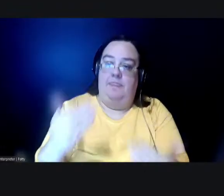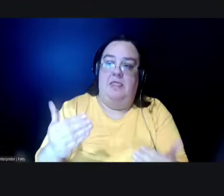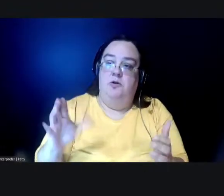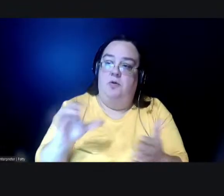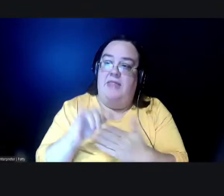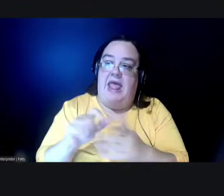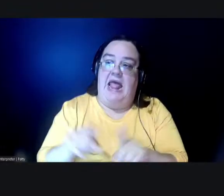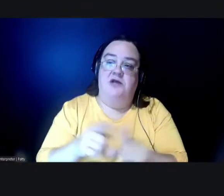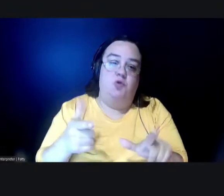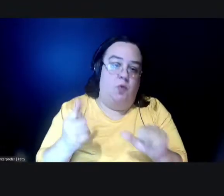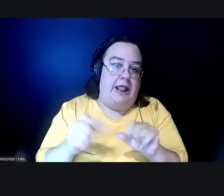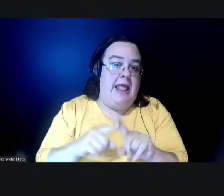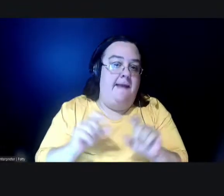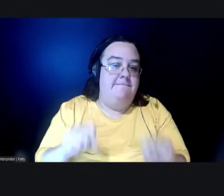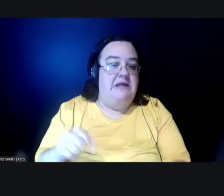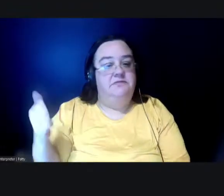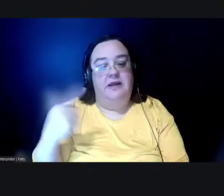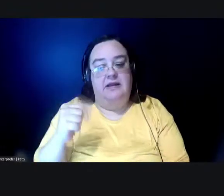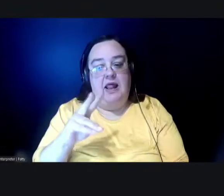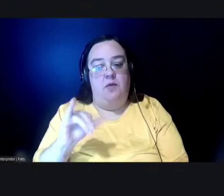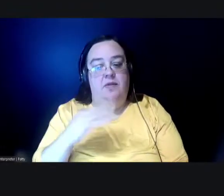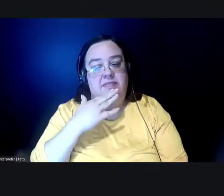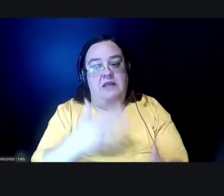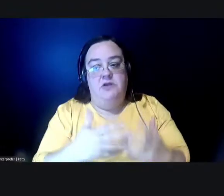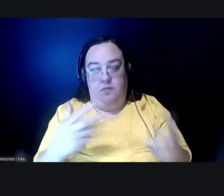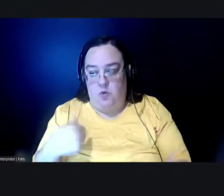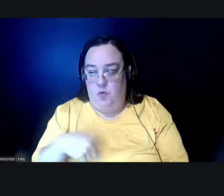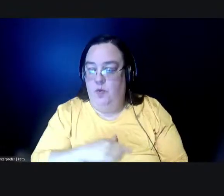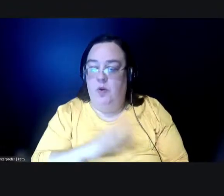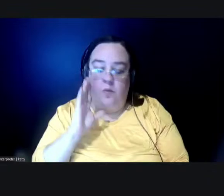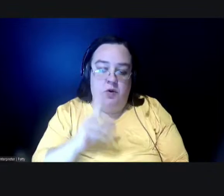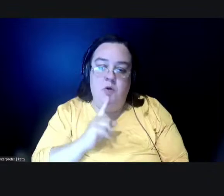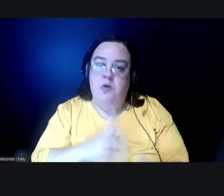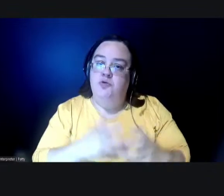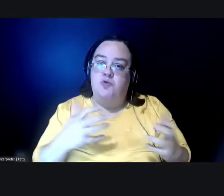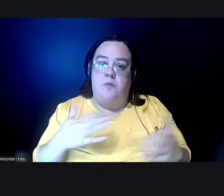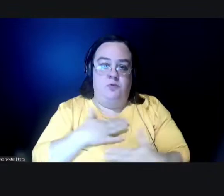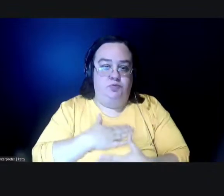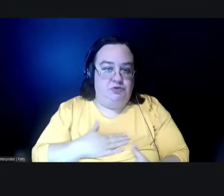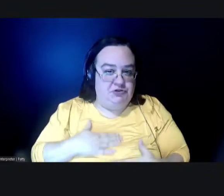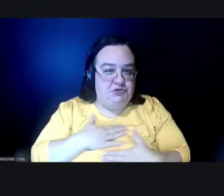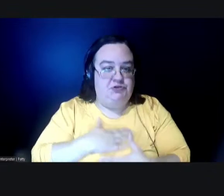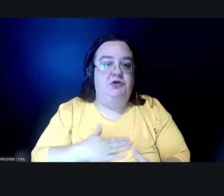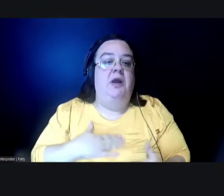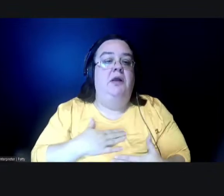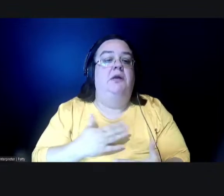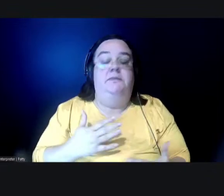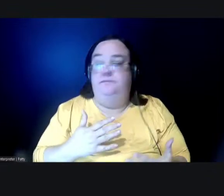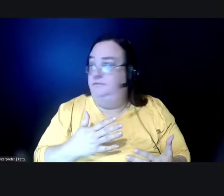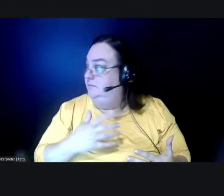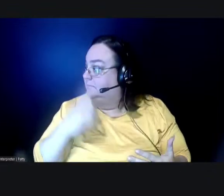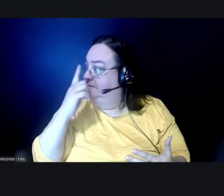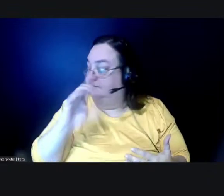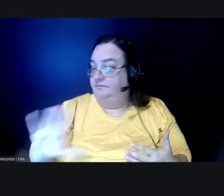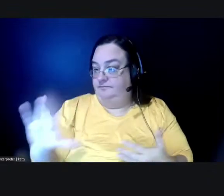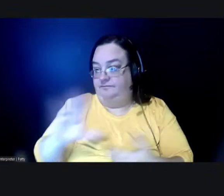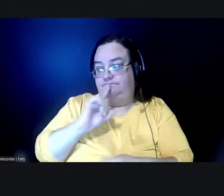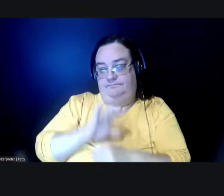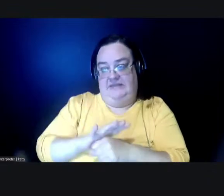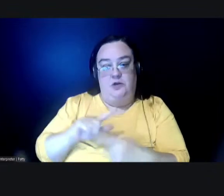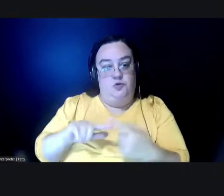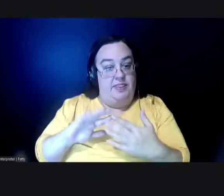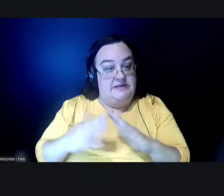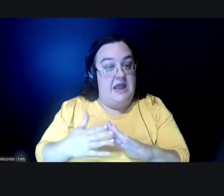possible. Thank you so much, and we will. We're very appreciative of their dedication to the town.